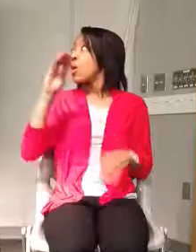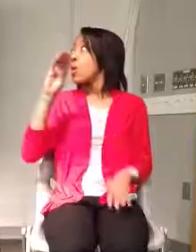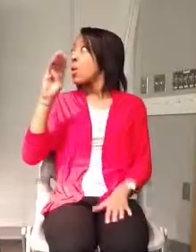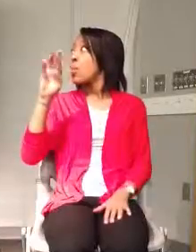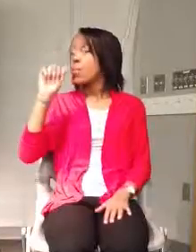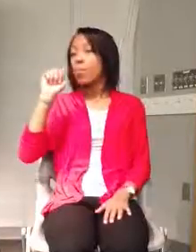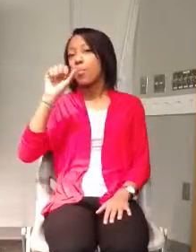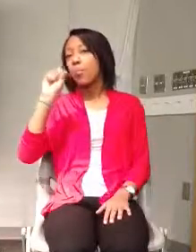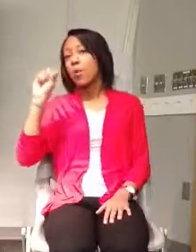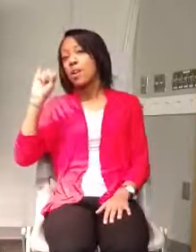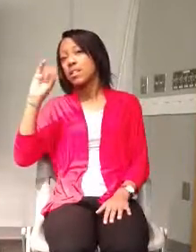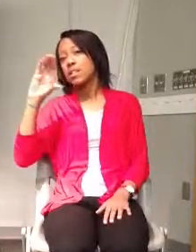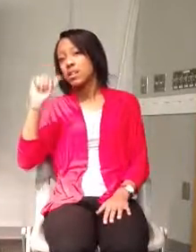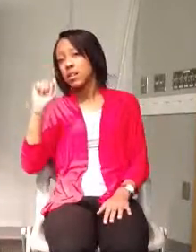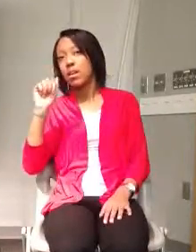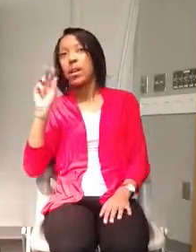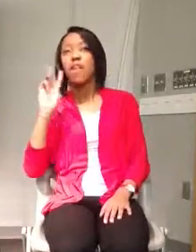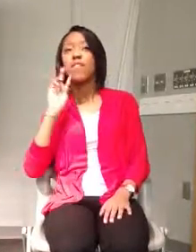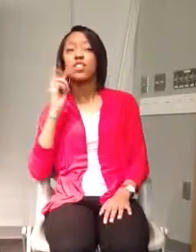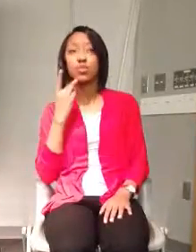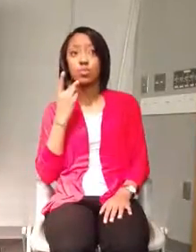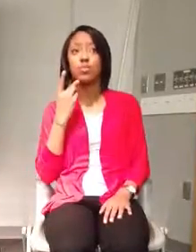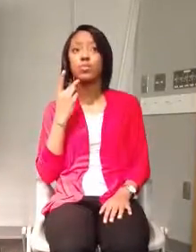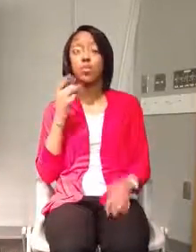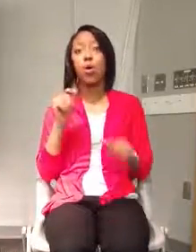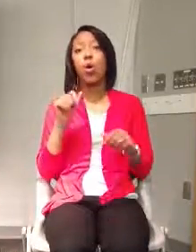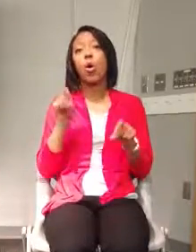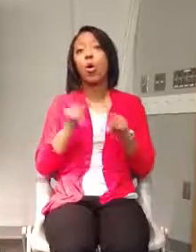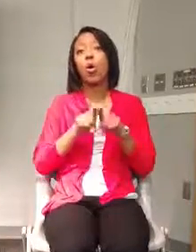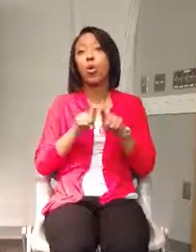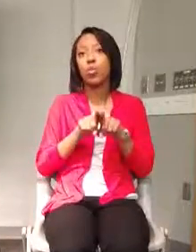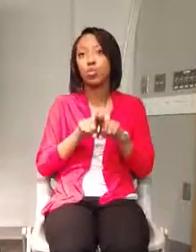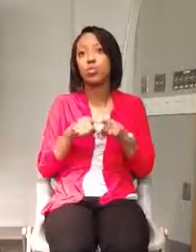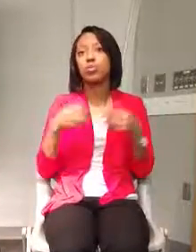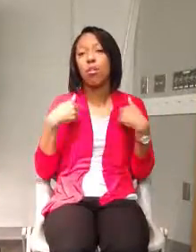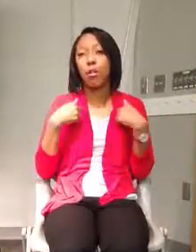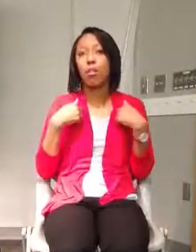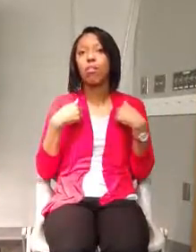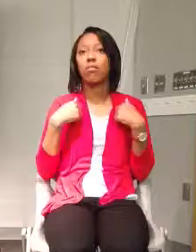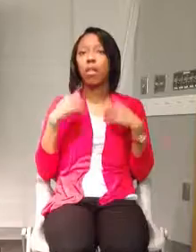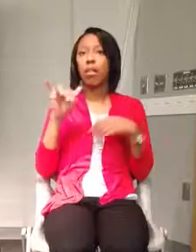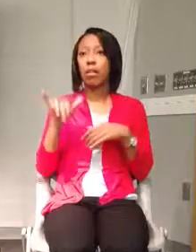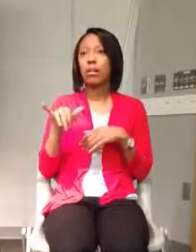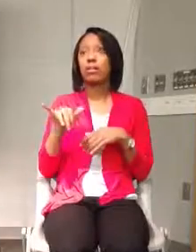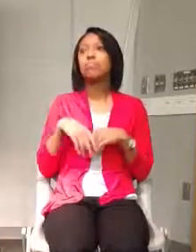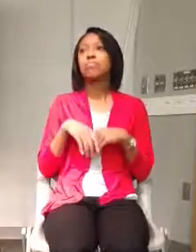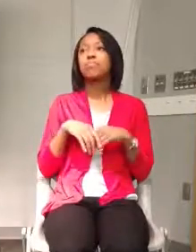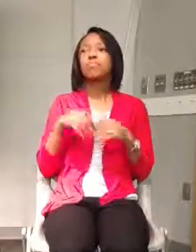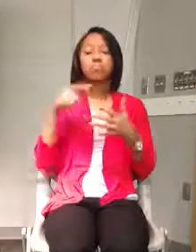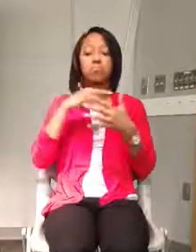have antioxidant activity, and those are cabbage, cauliflower, Brussels sprouts,